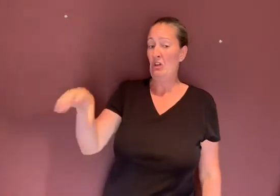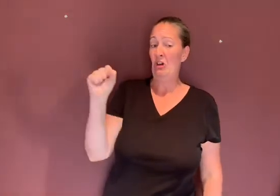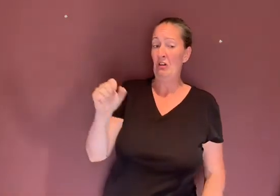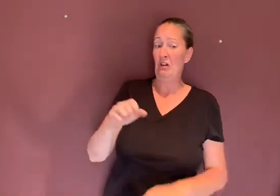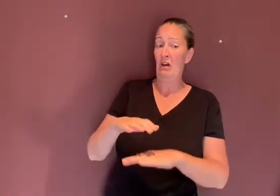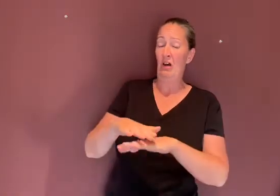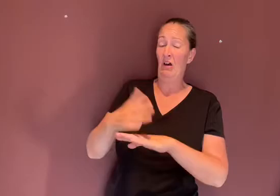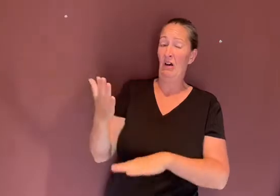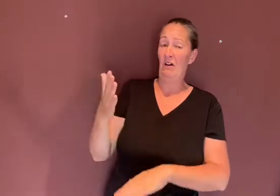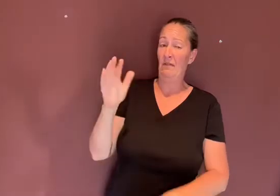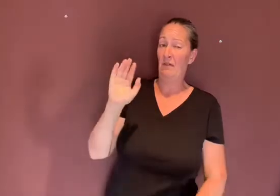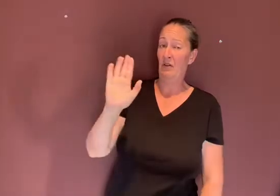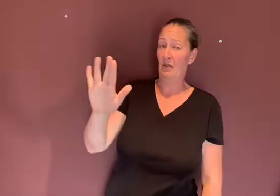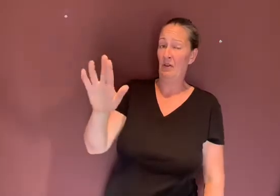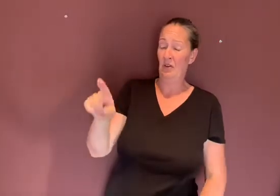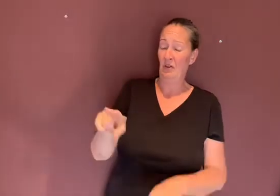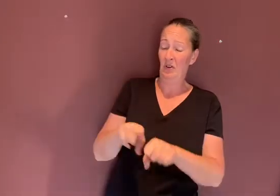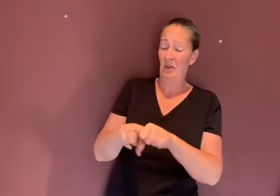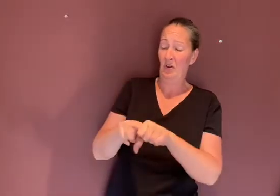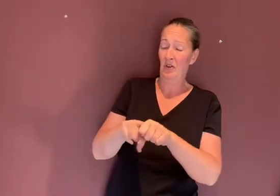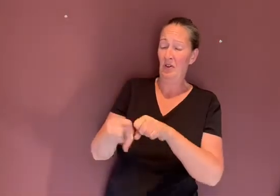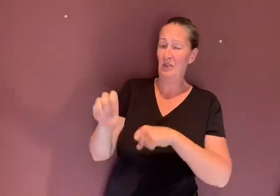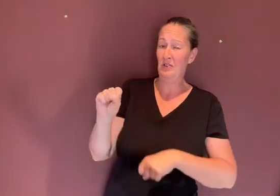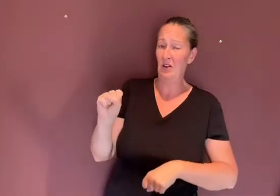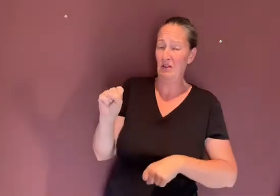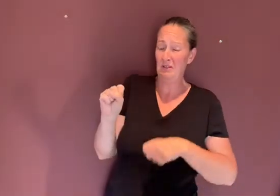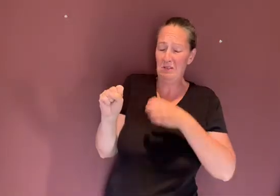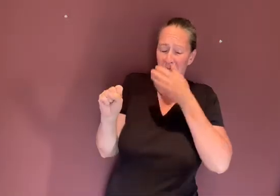took off her socks.